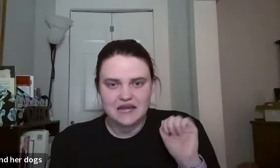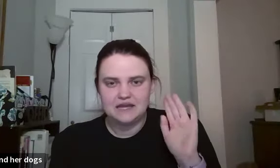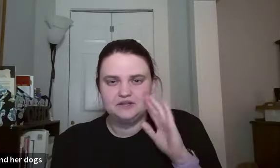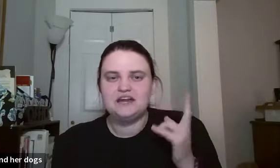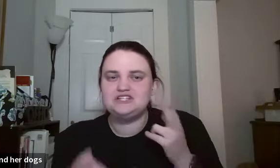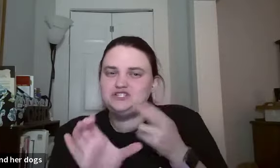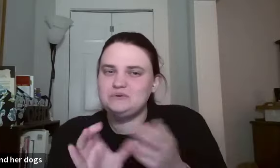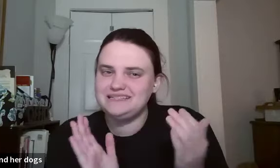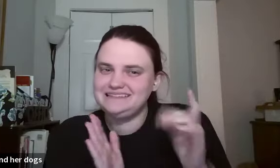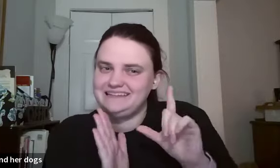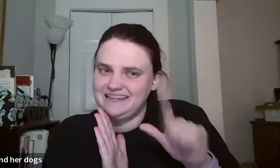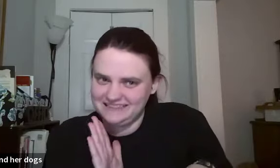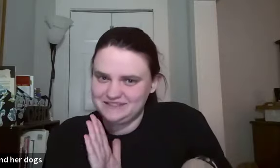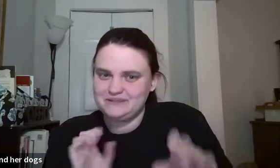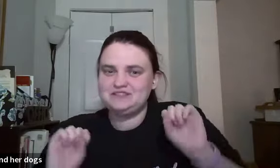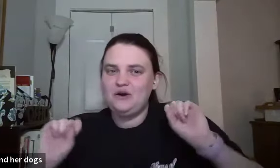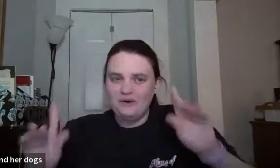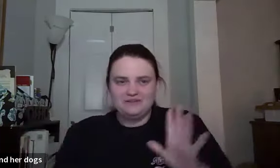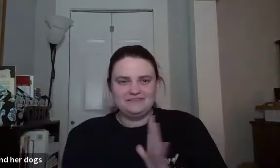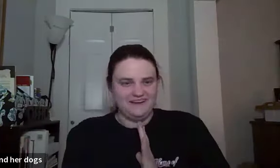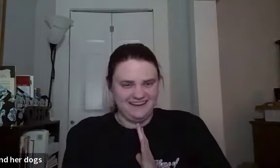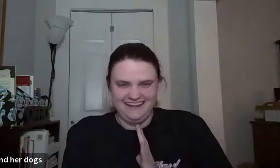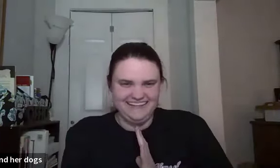I know you kind of joined late, so it's totally fine.